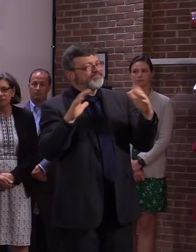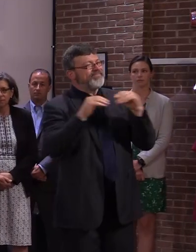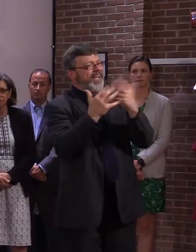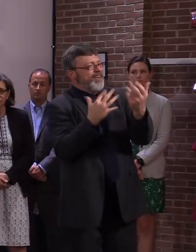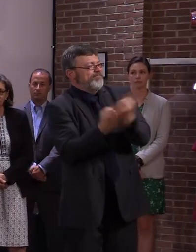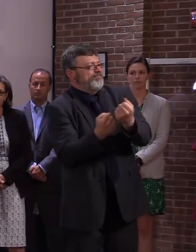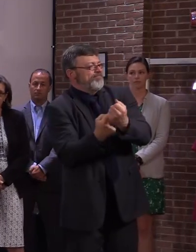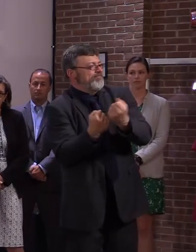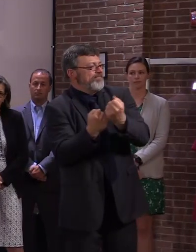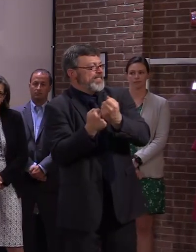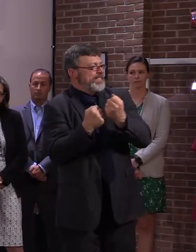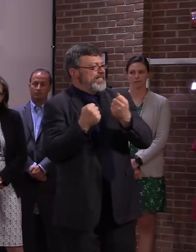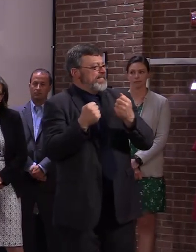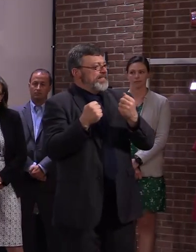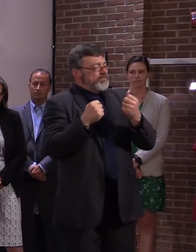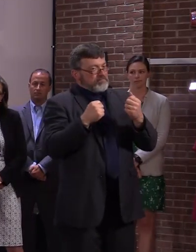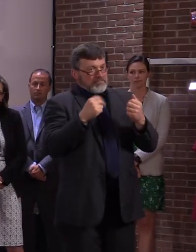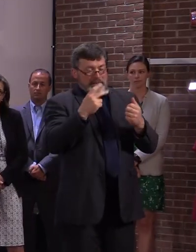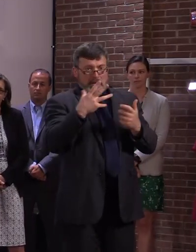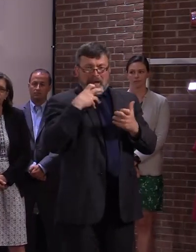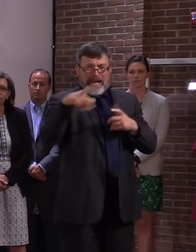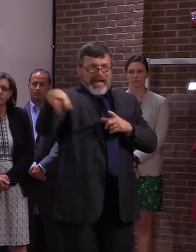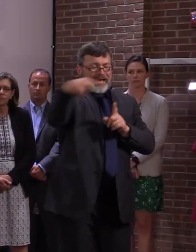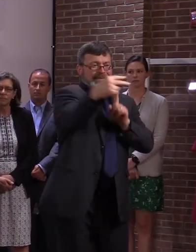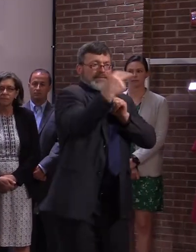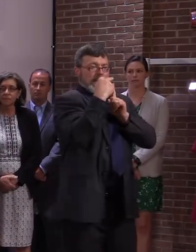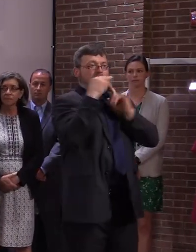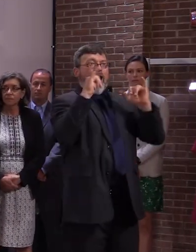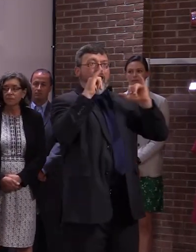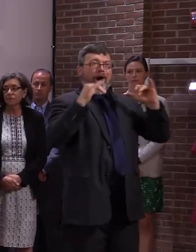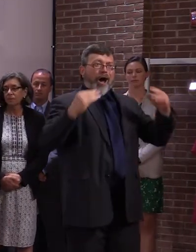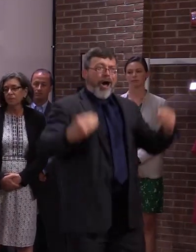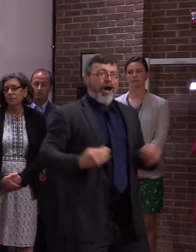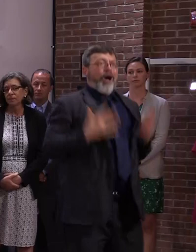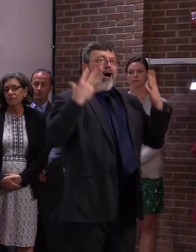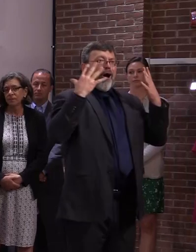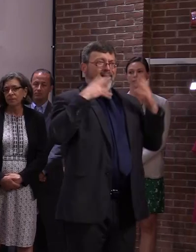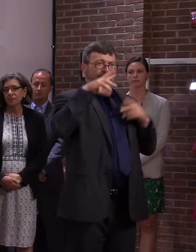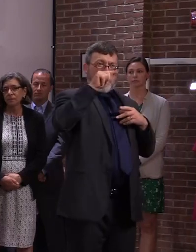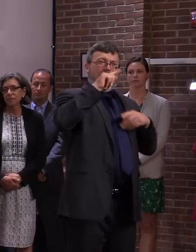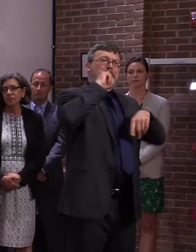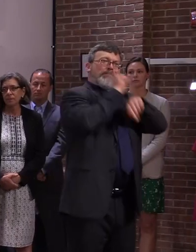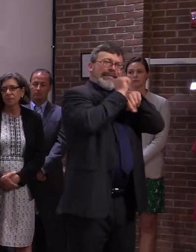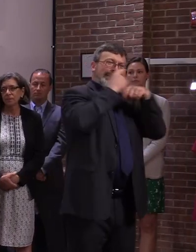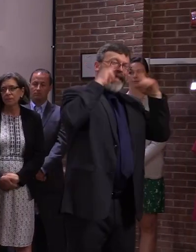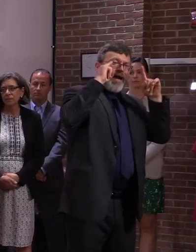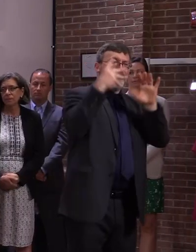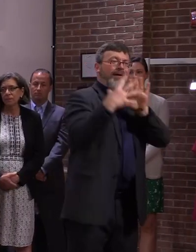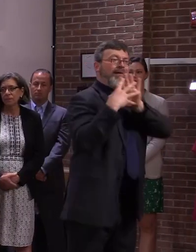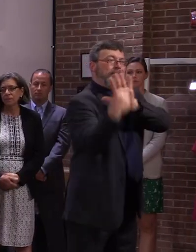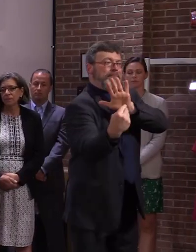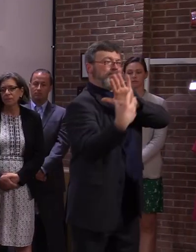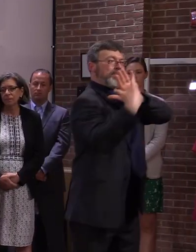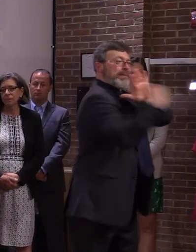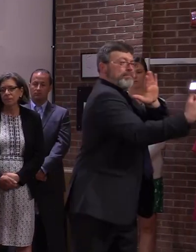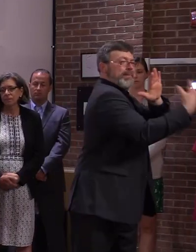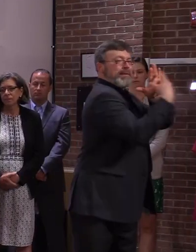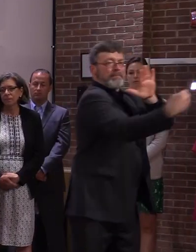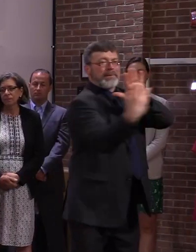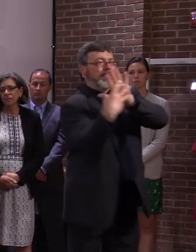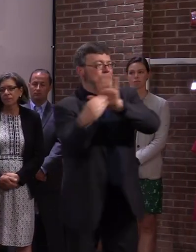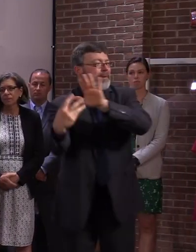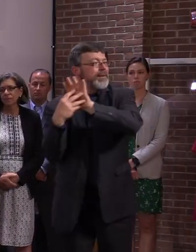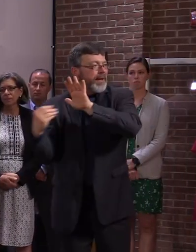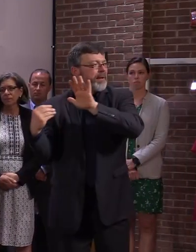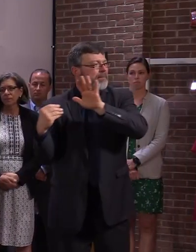inspire others to do what we've done here in the state by getting your vaccination. I mean,